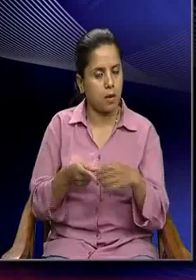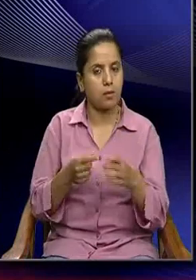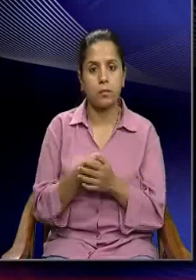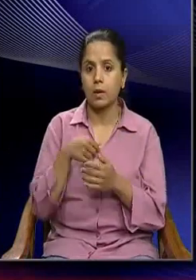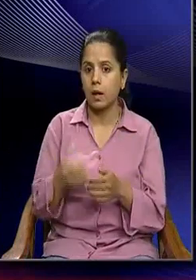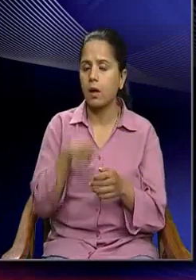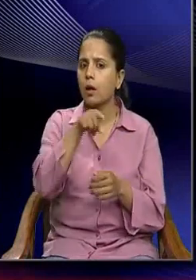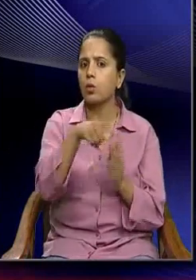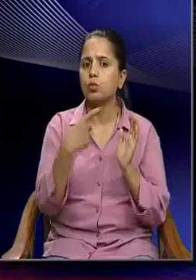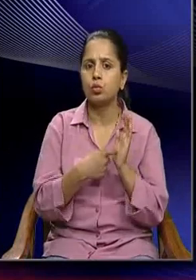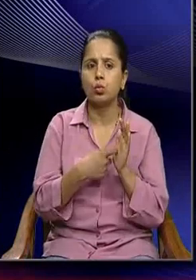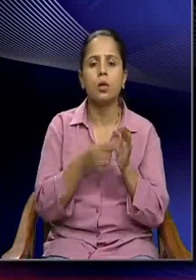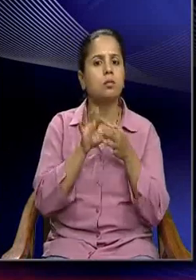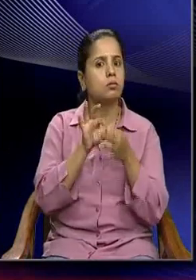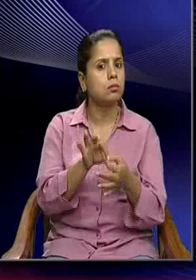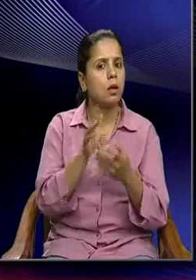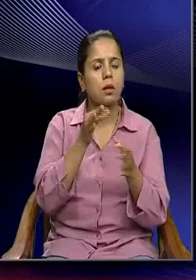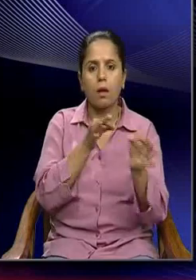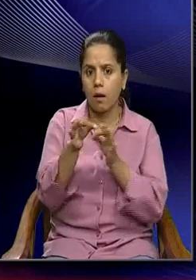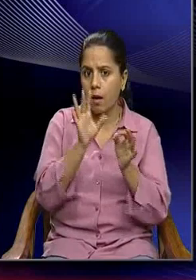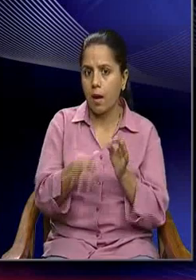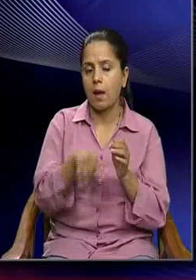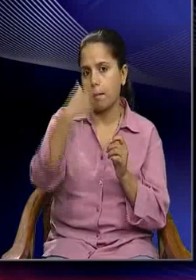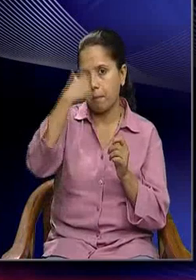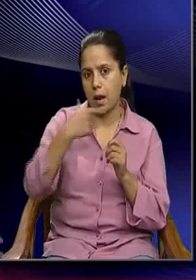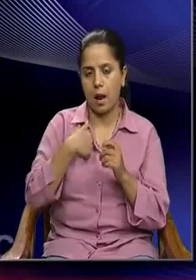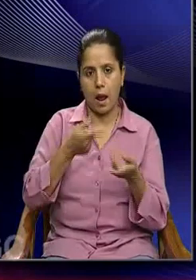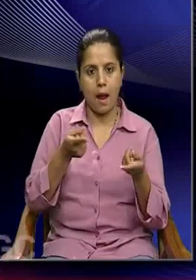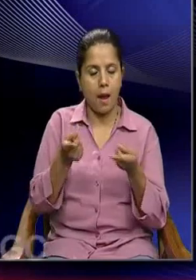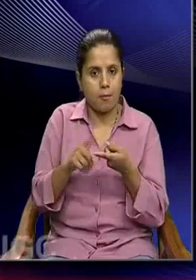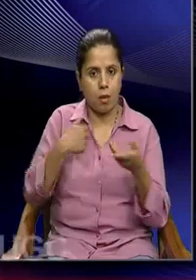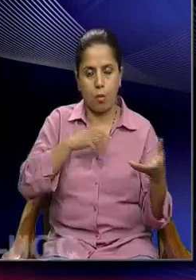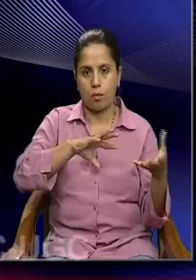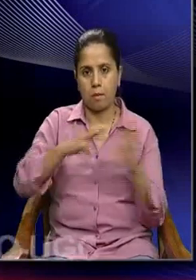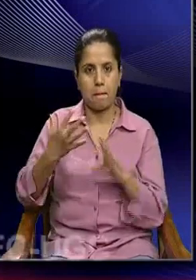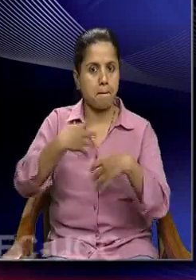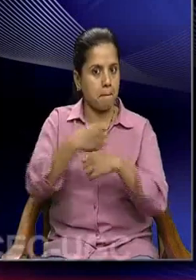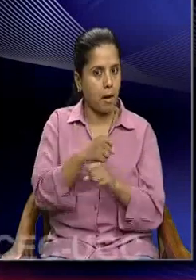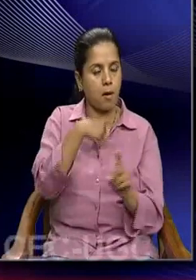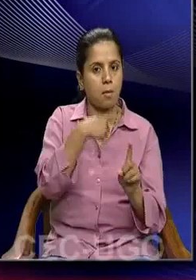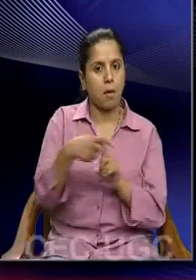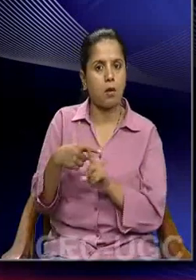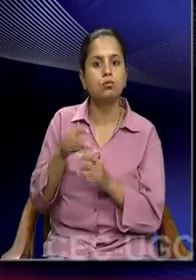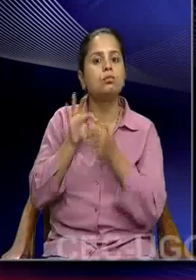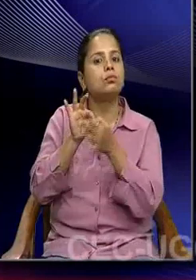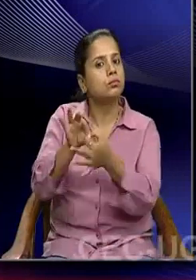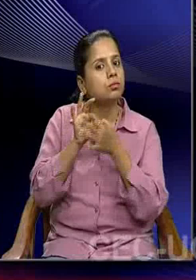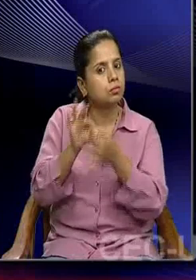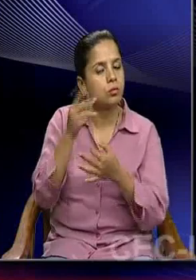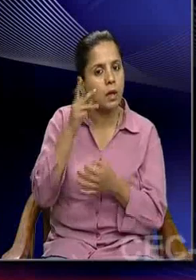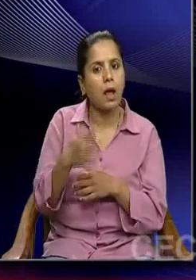Niam guides individuals in developing a positive and virtuous relationship